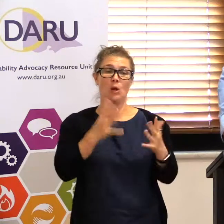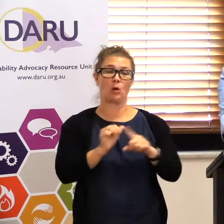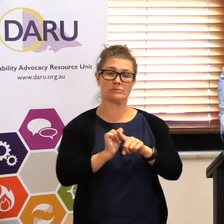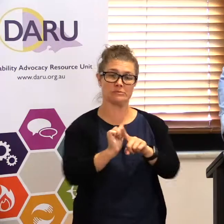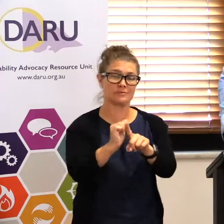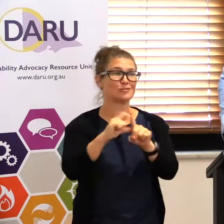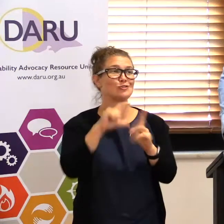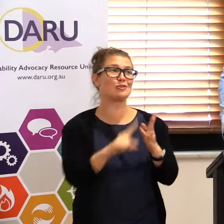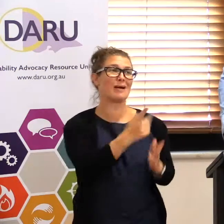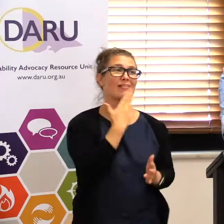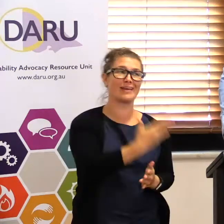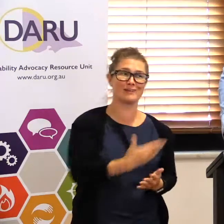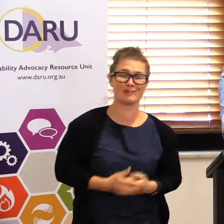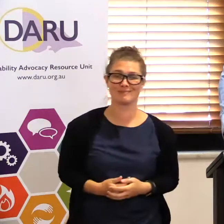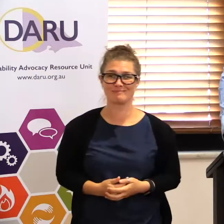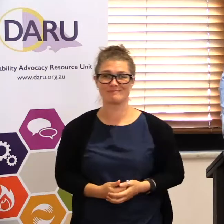touching. Thanks. Yep.